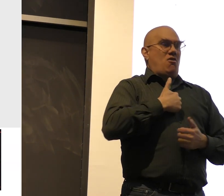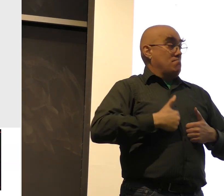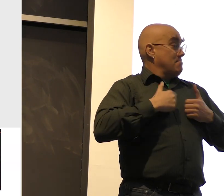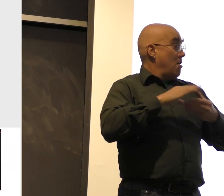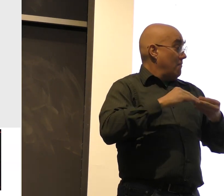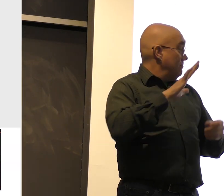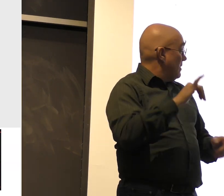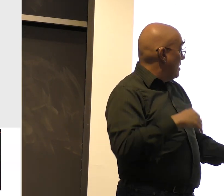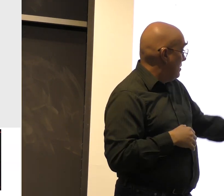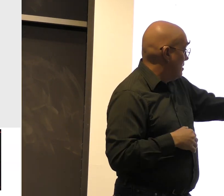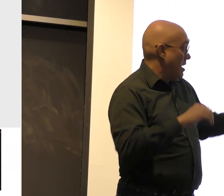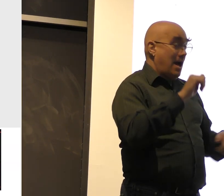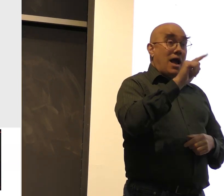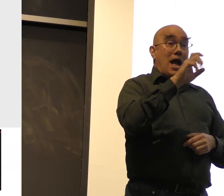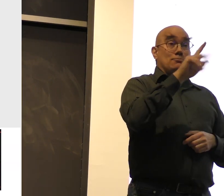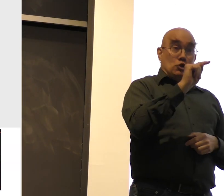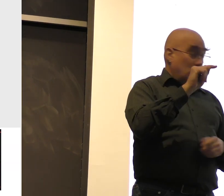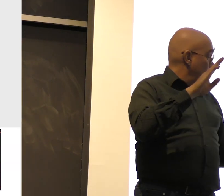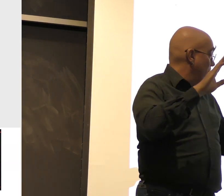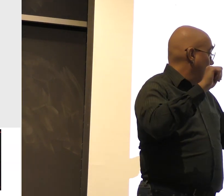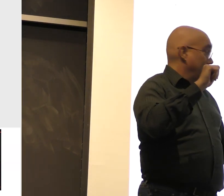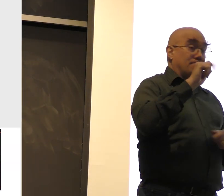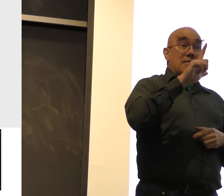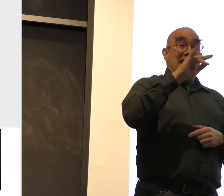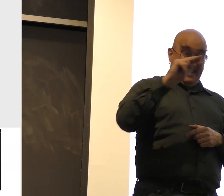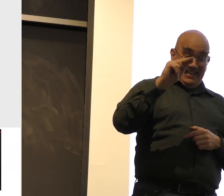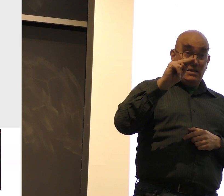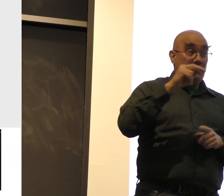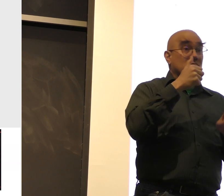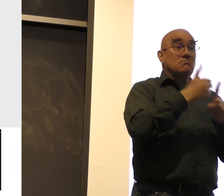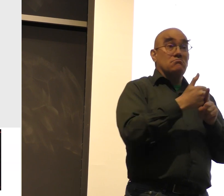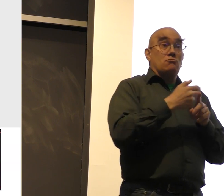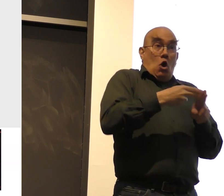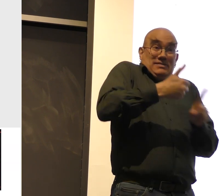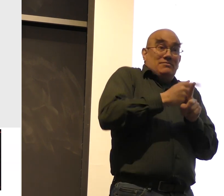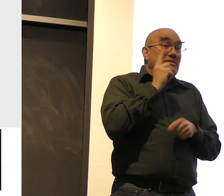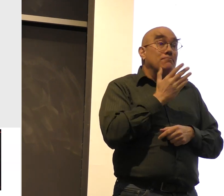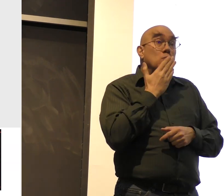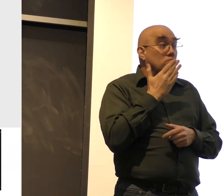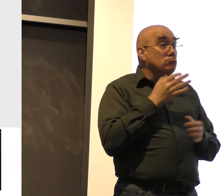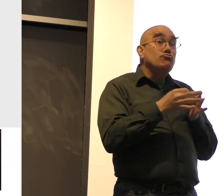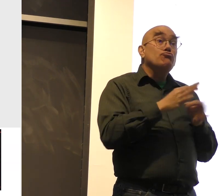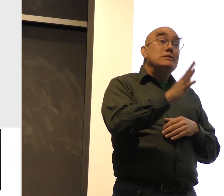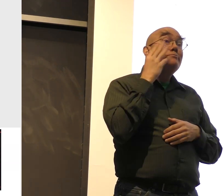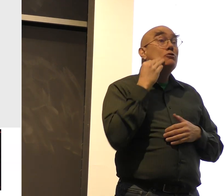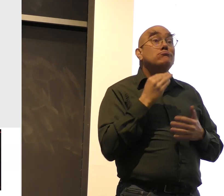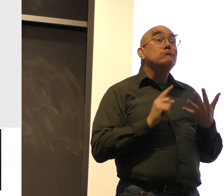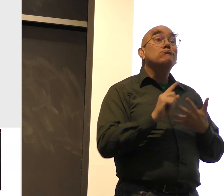this autobiography, Albert Ballin, and he called himself a deaf mute and